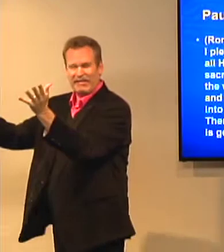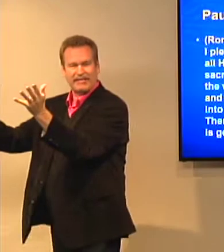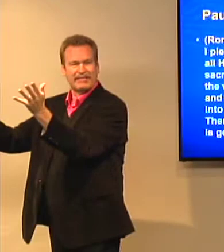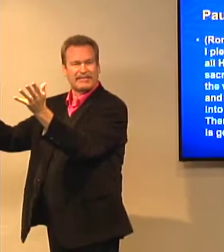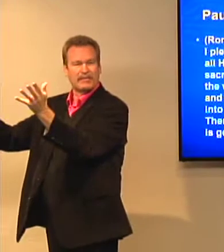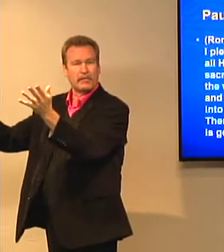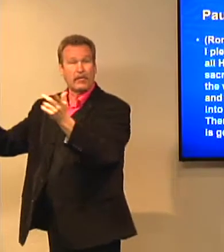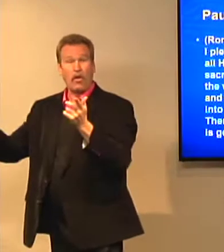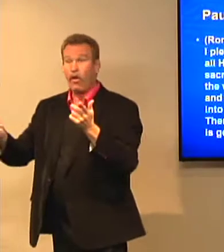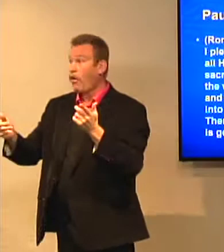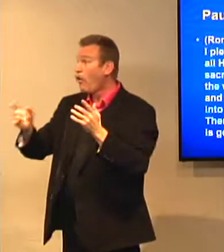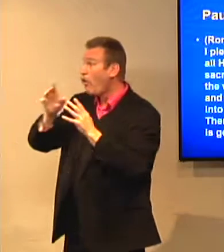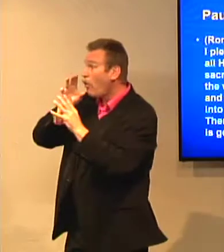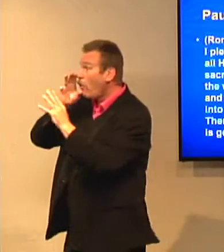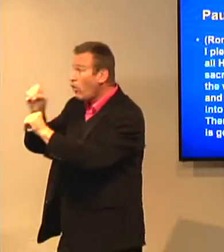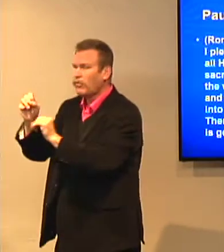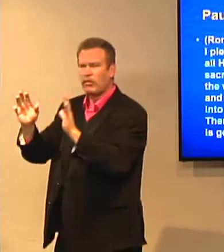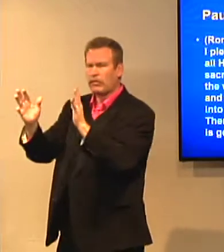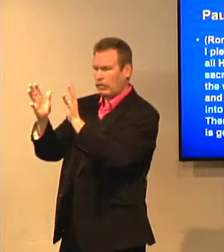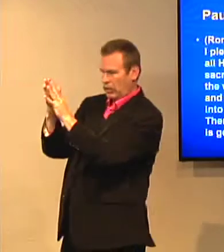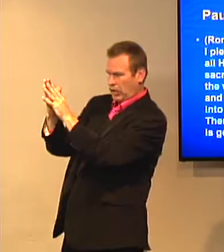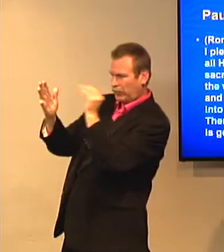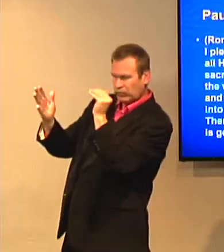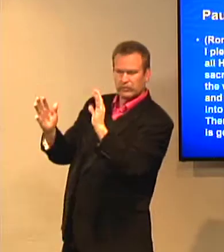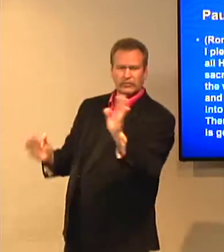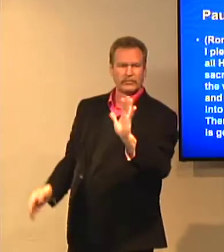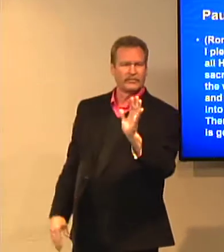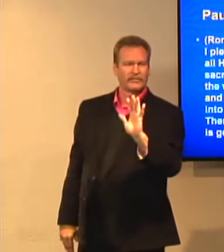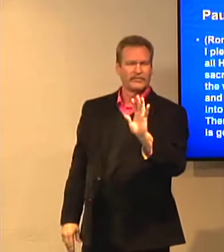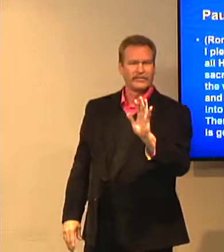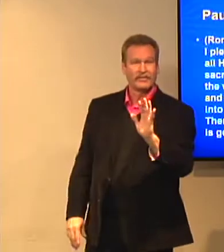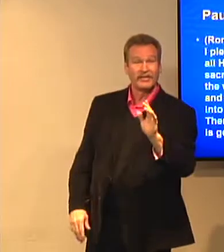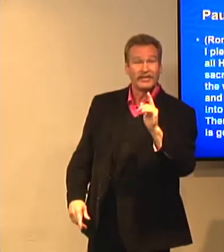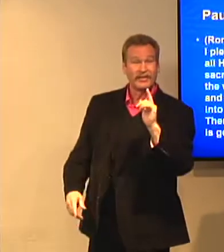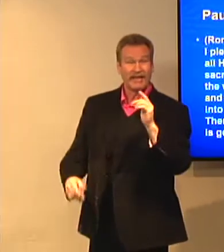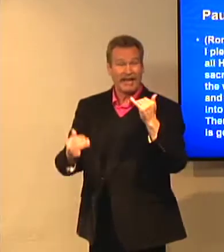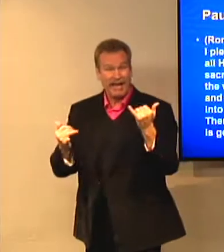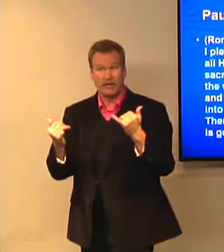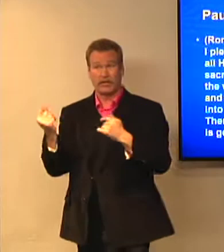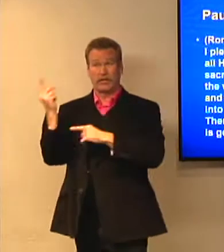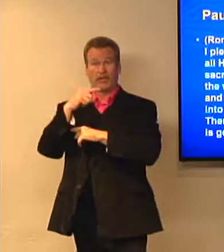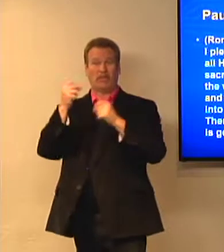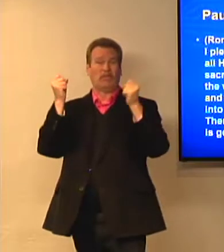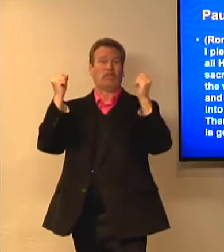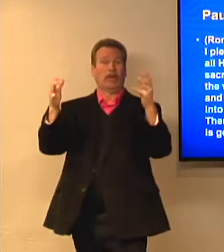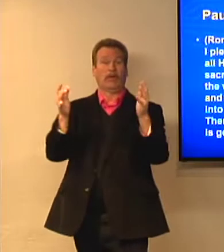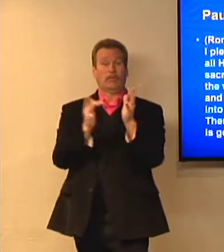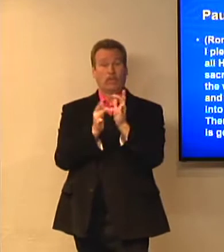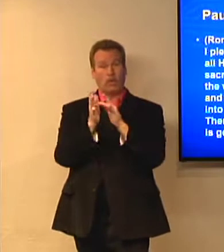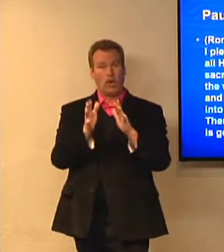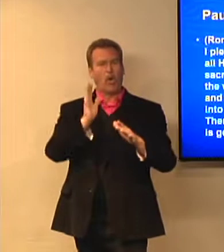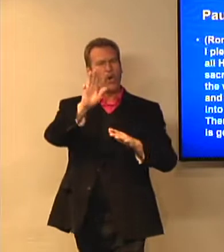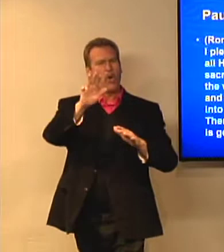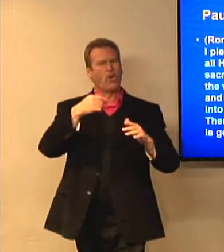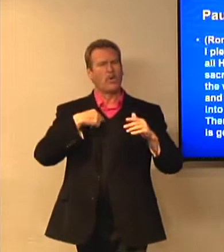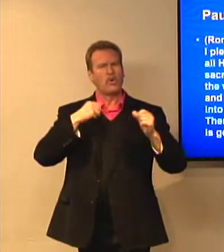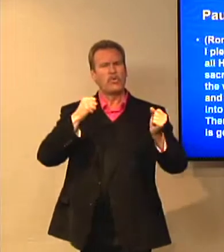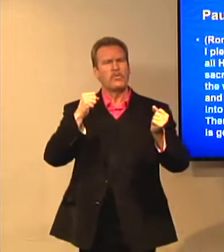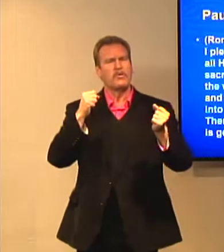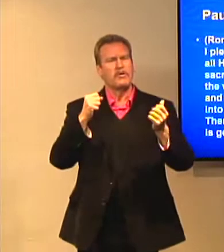life. Don't be conformed to the customs of this world. So today we see many